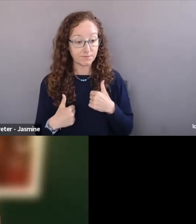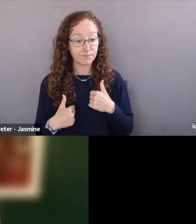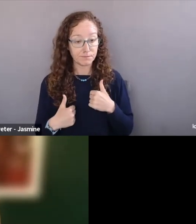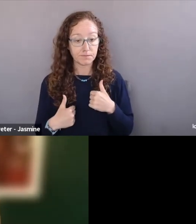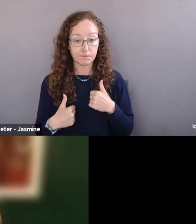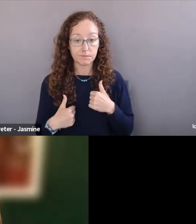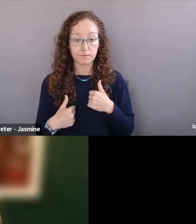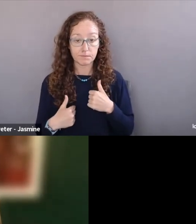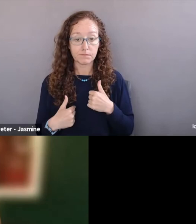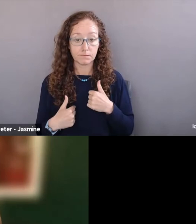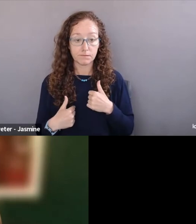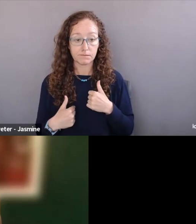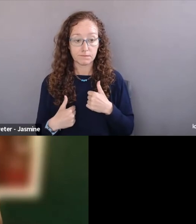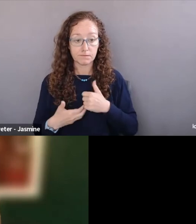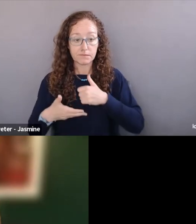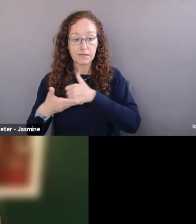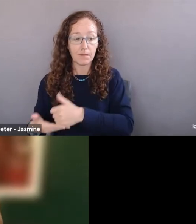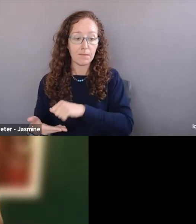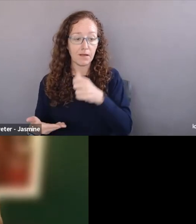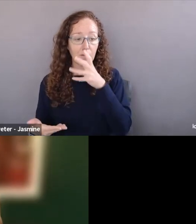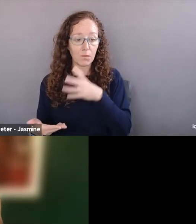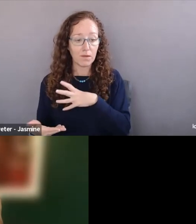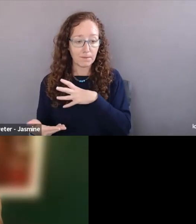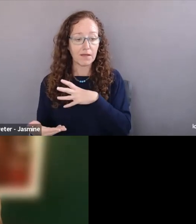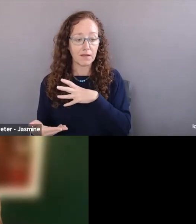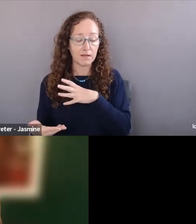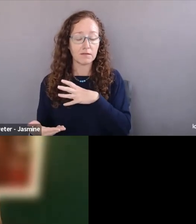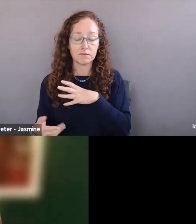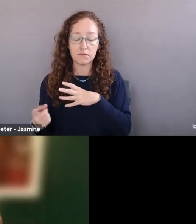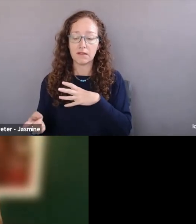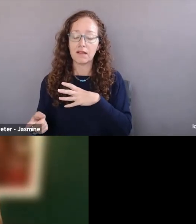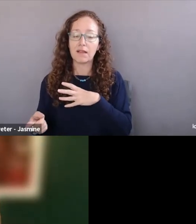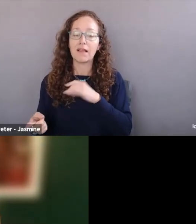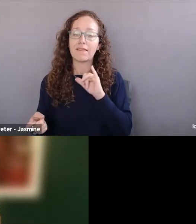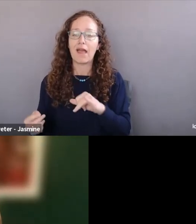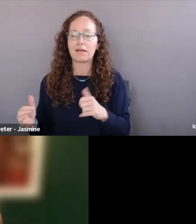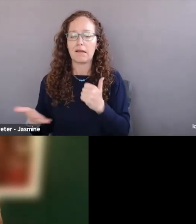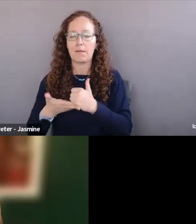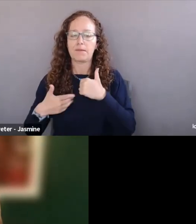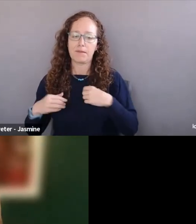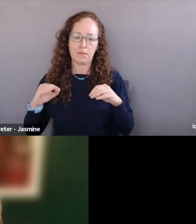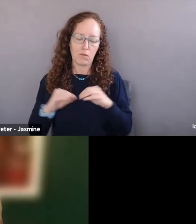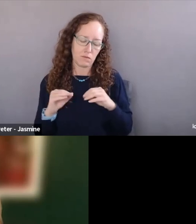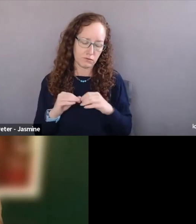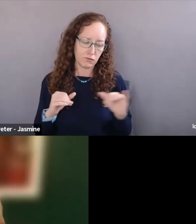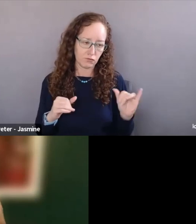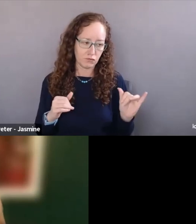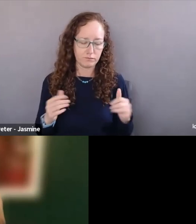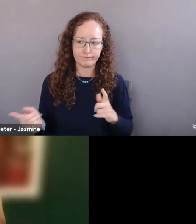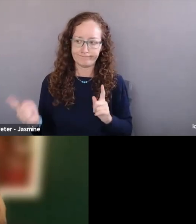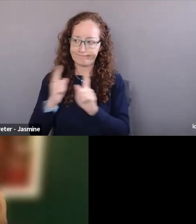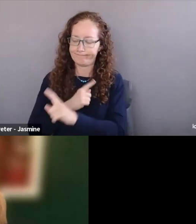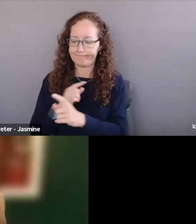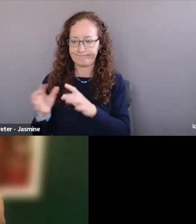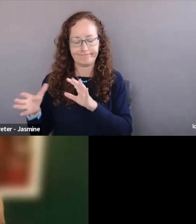helping other women is more of a help to me. And, you know, I'm struck just this morning, I got two